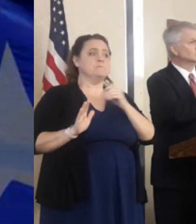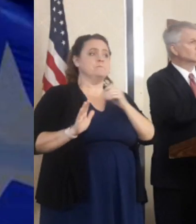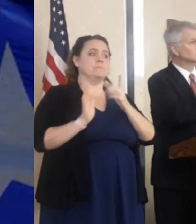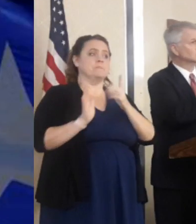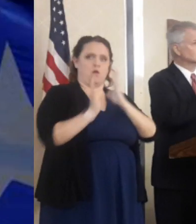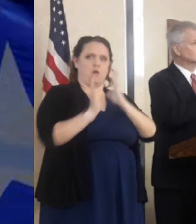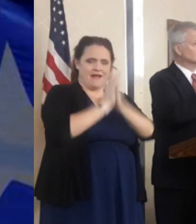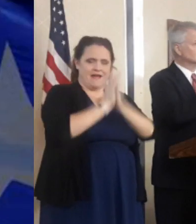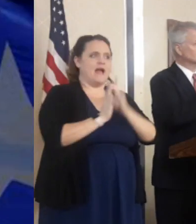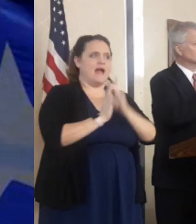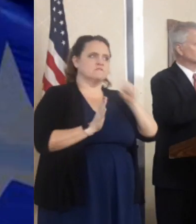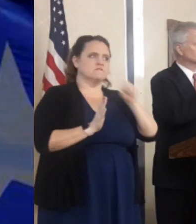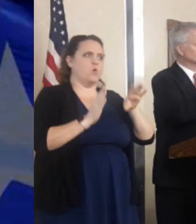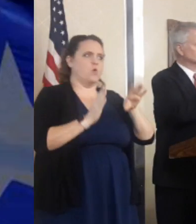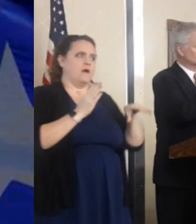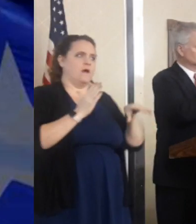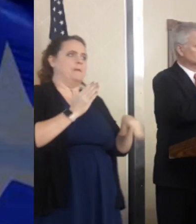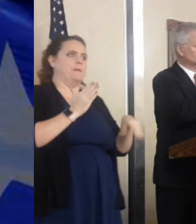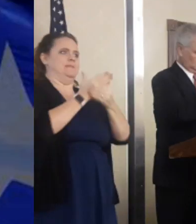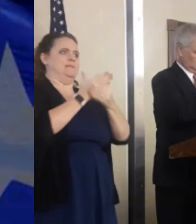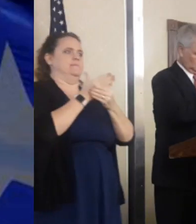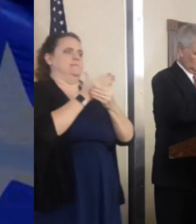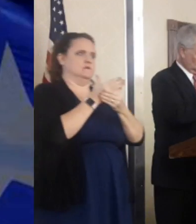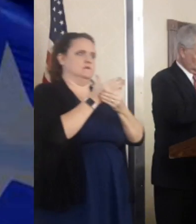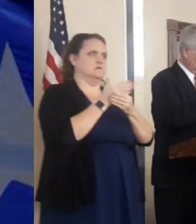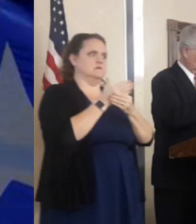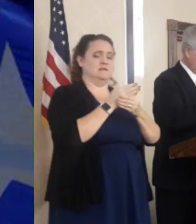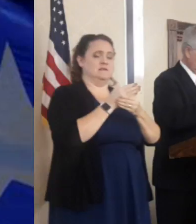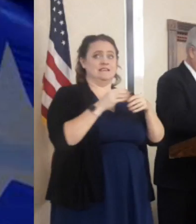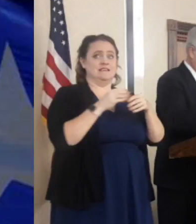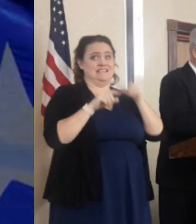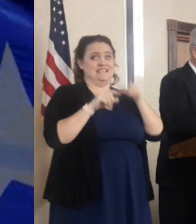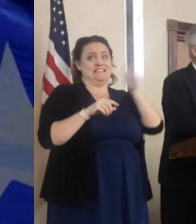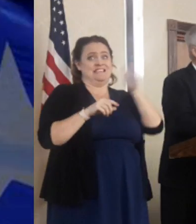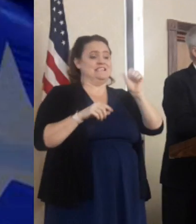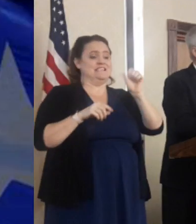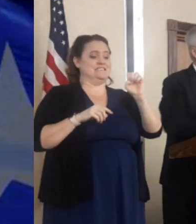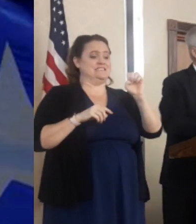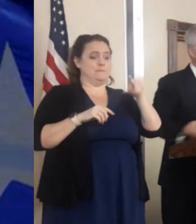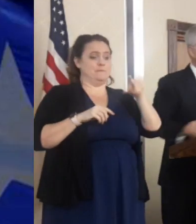an amendment in September to change